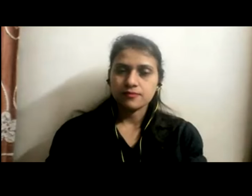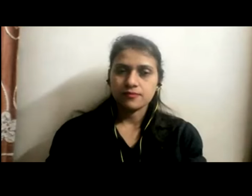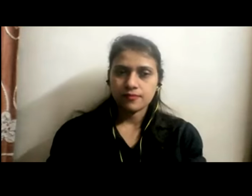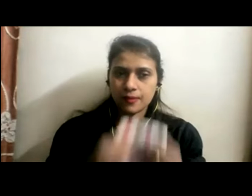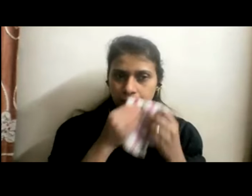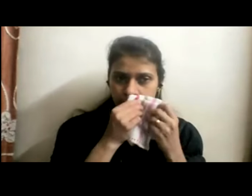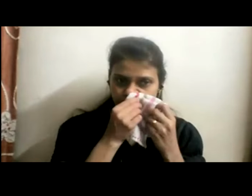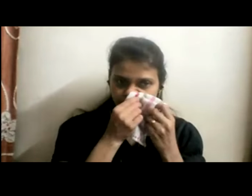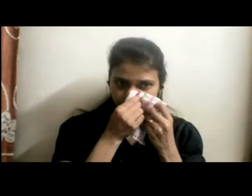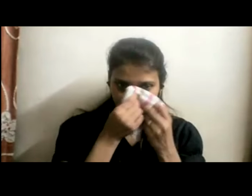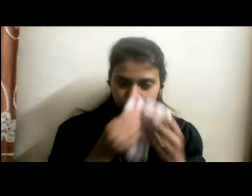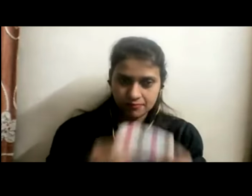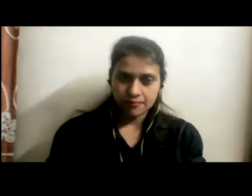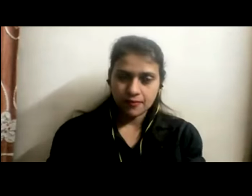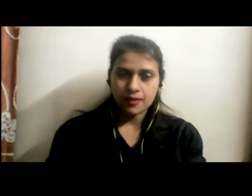what the students are doing,